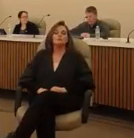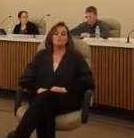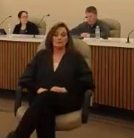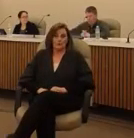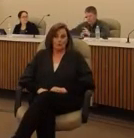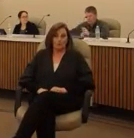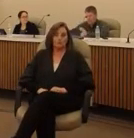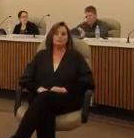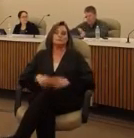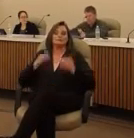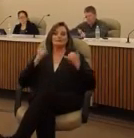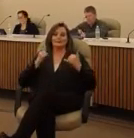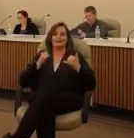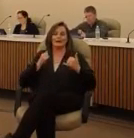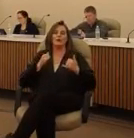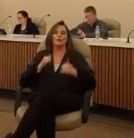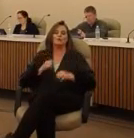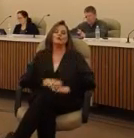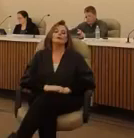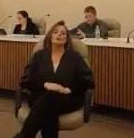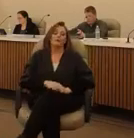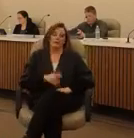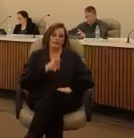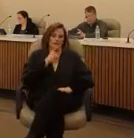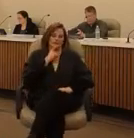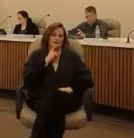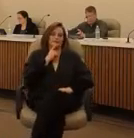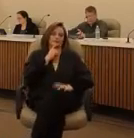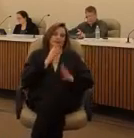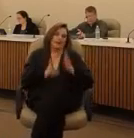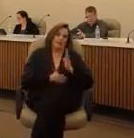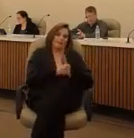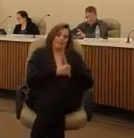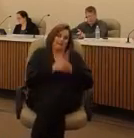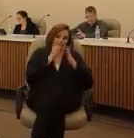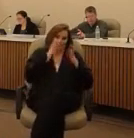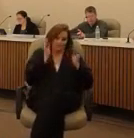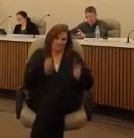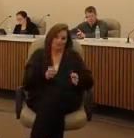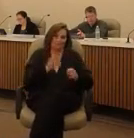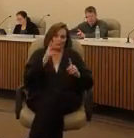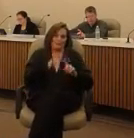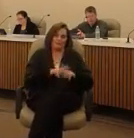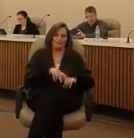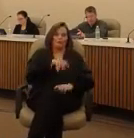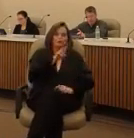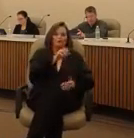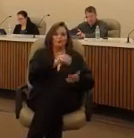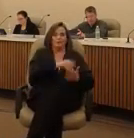now making a motion on the amended resolution for application number